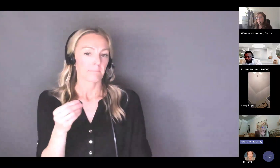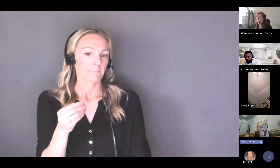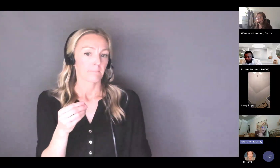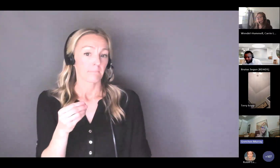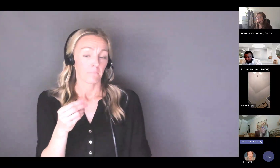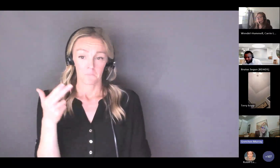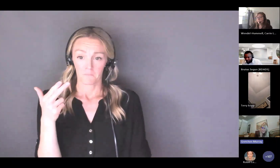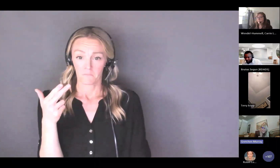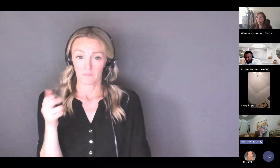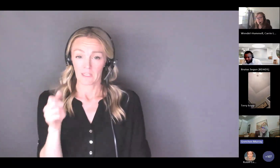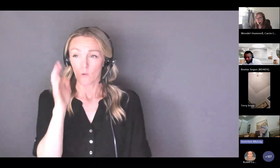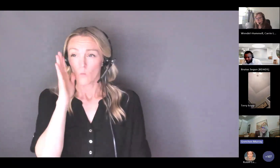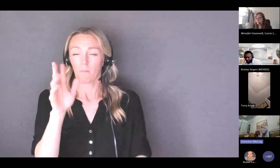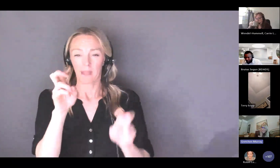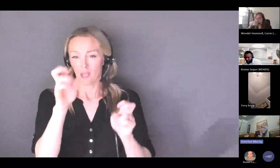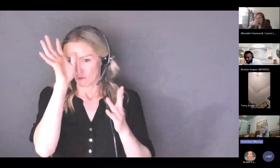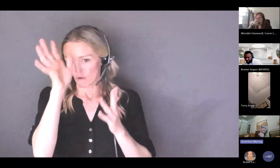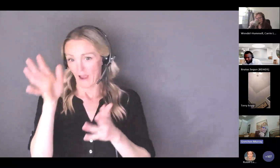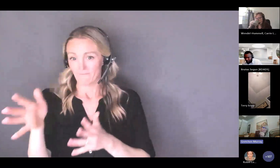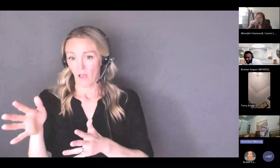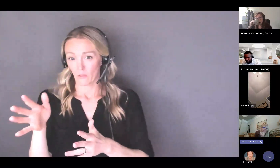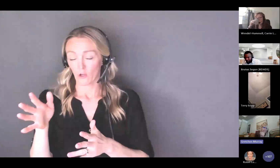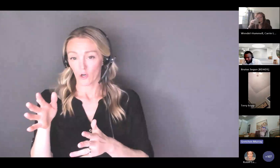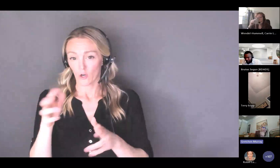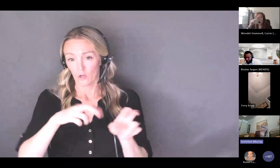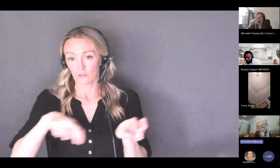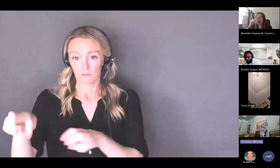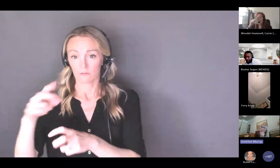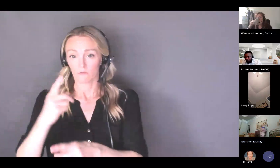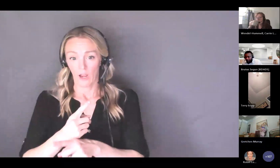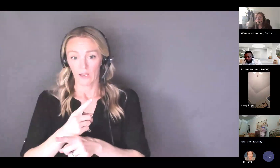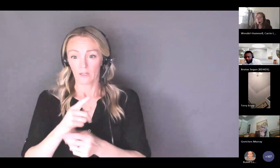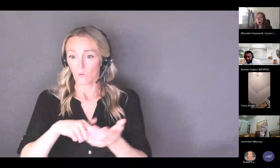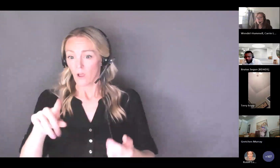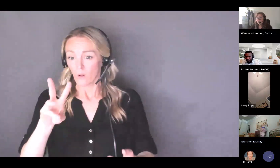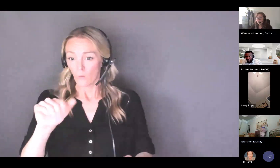he be grandfathered in? Is this correct, what Wallace is saying?